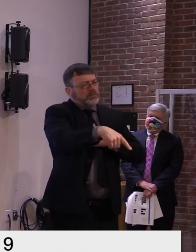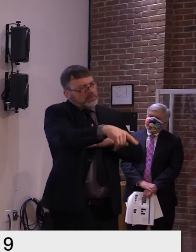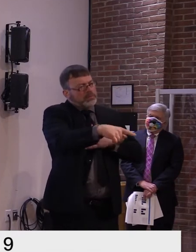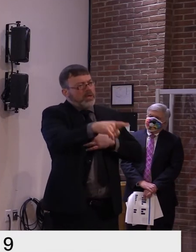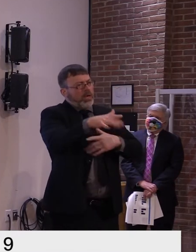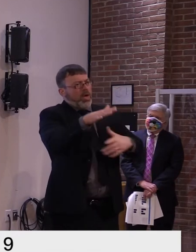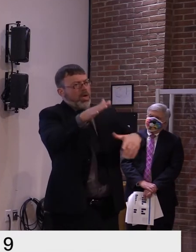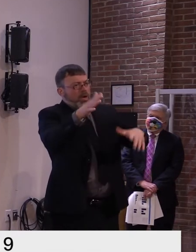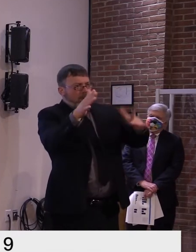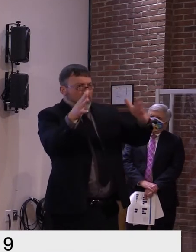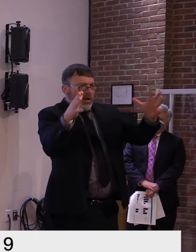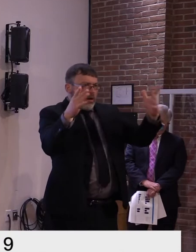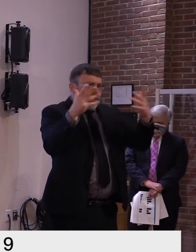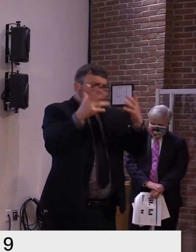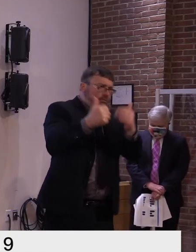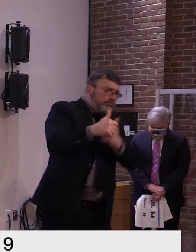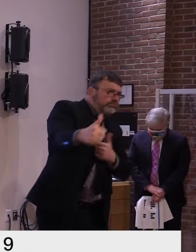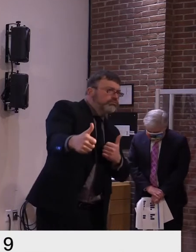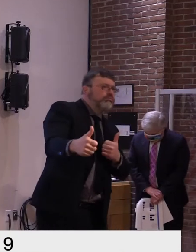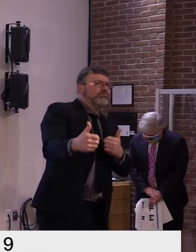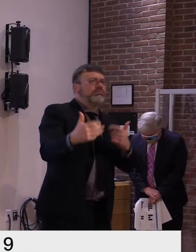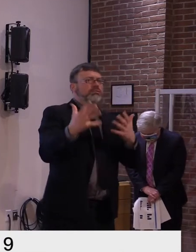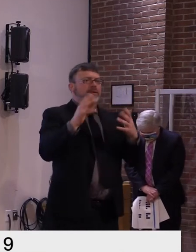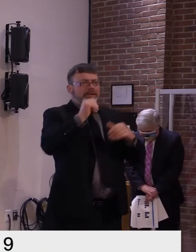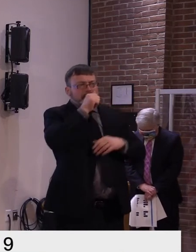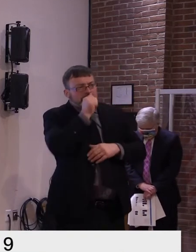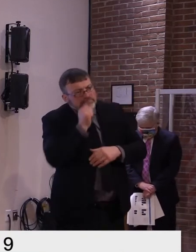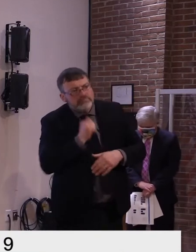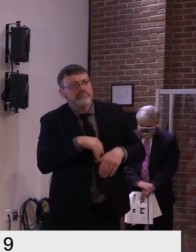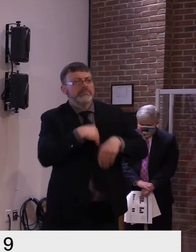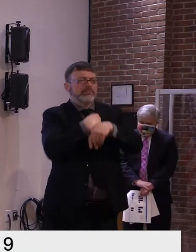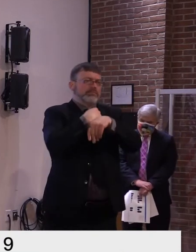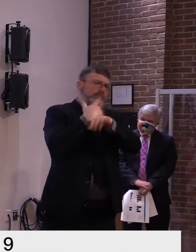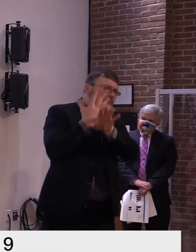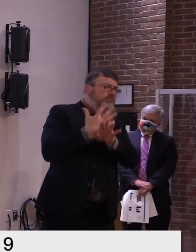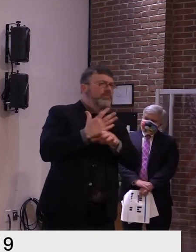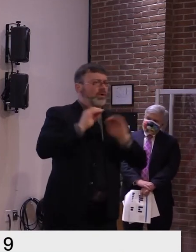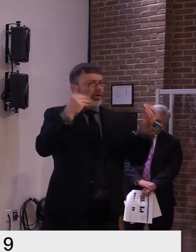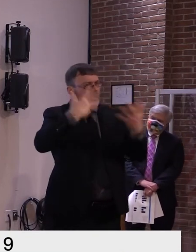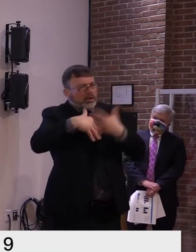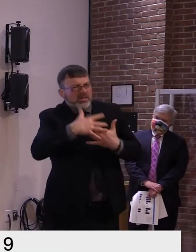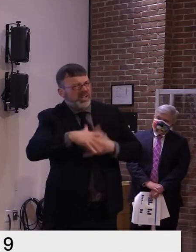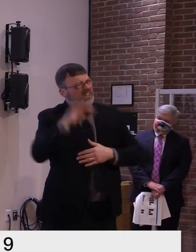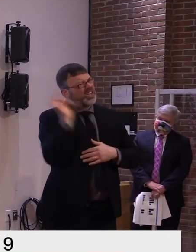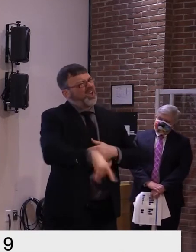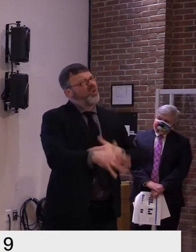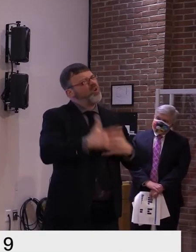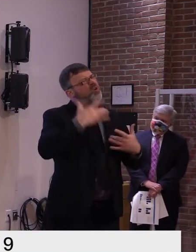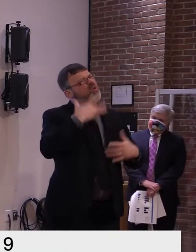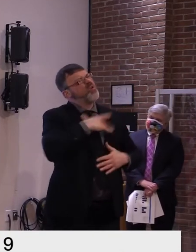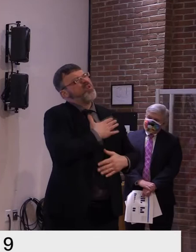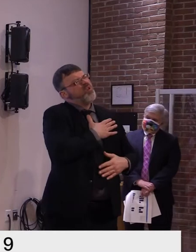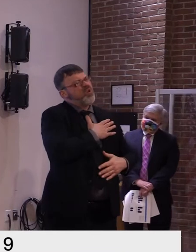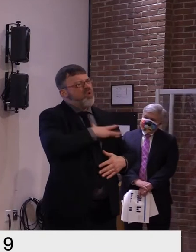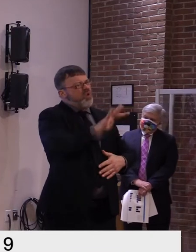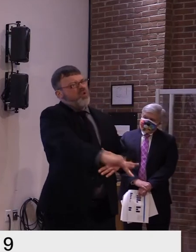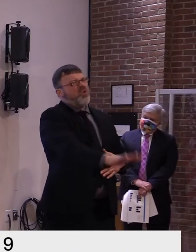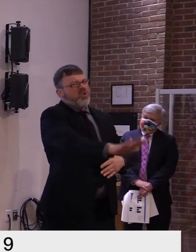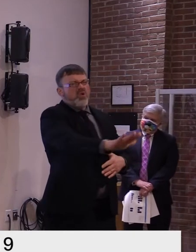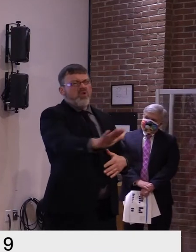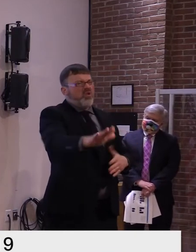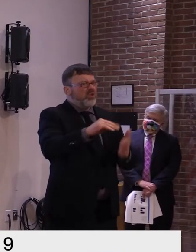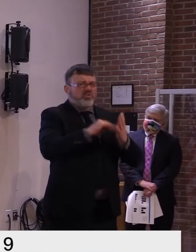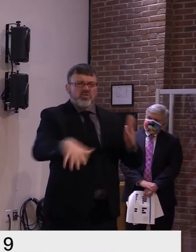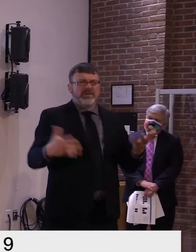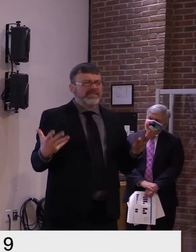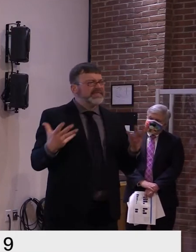we know today, we would expect to return in the fall, you know, to quote unquote normal or something like that. But the point is, I think